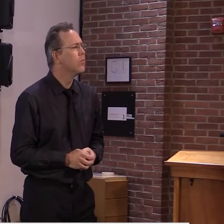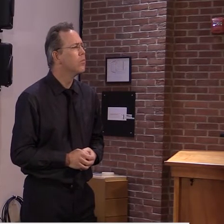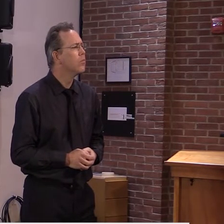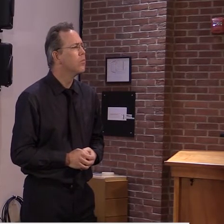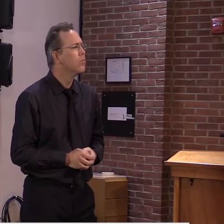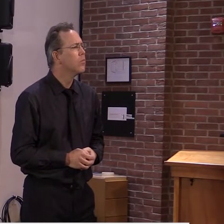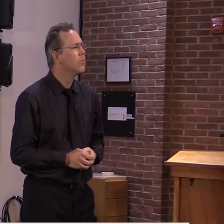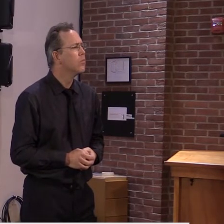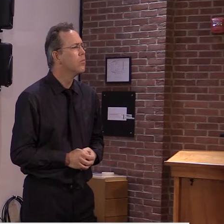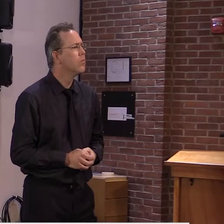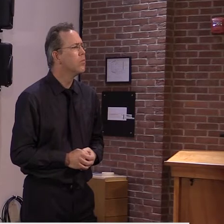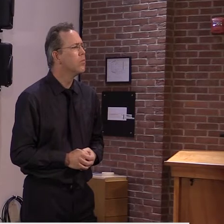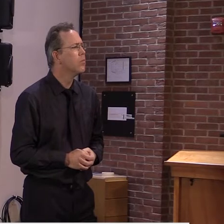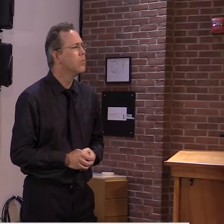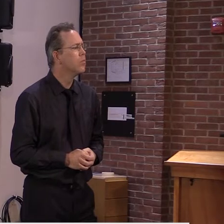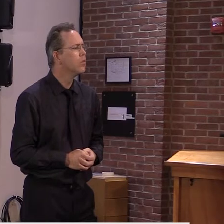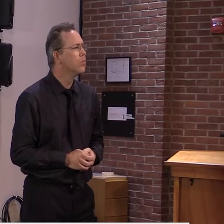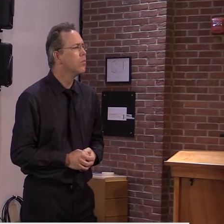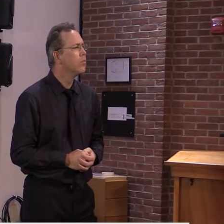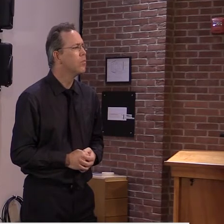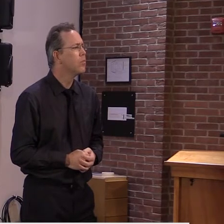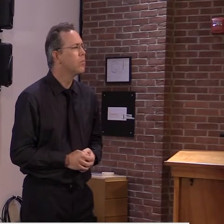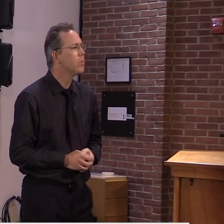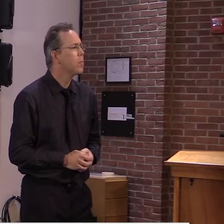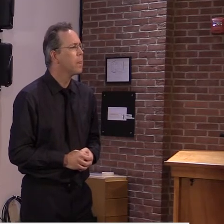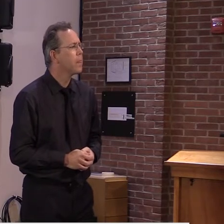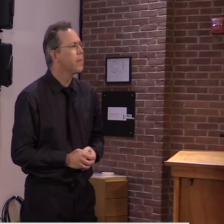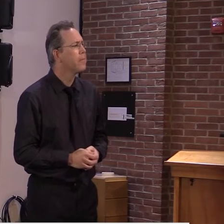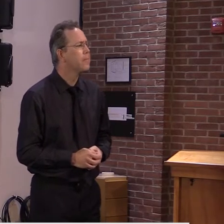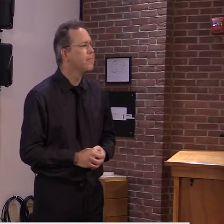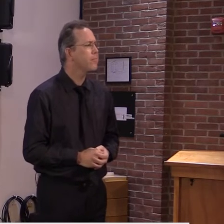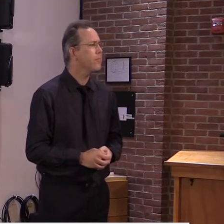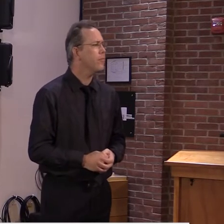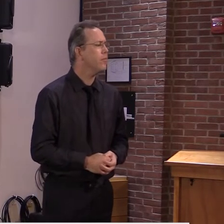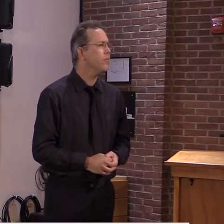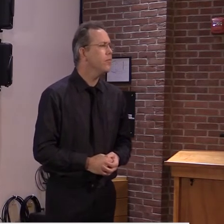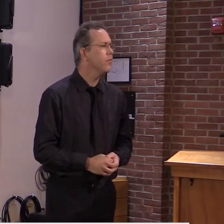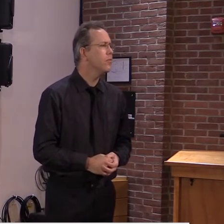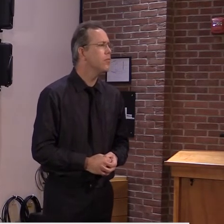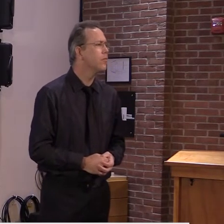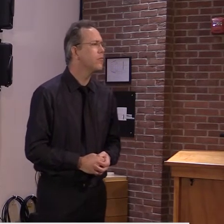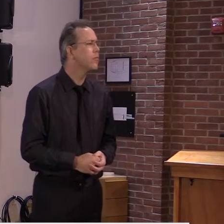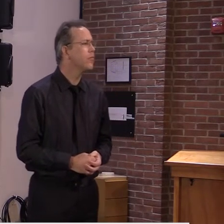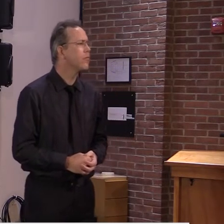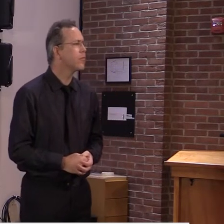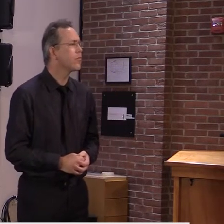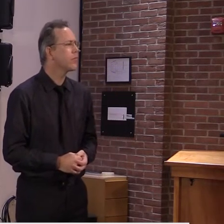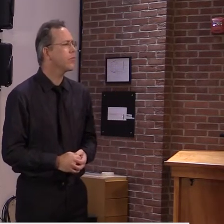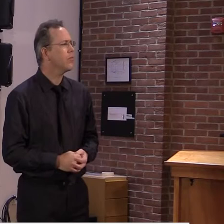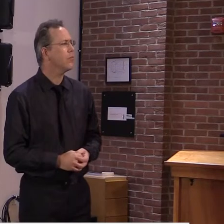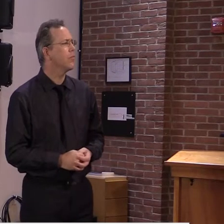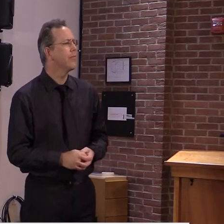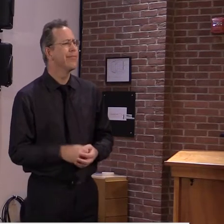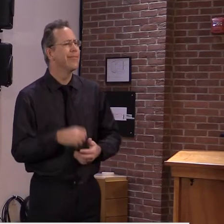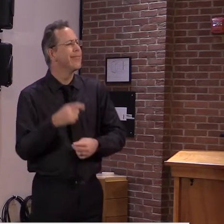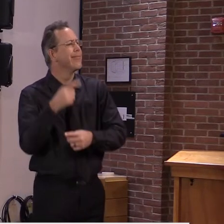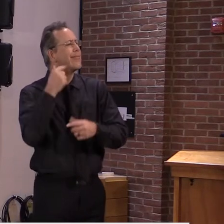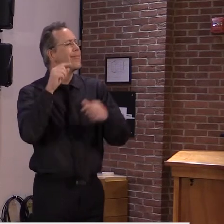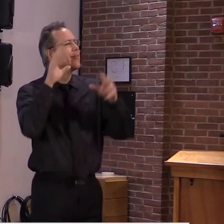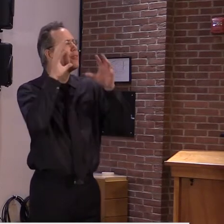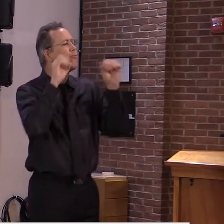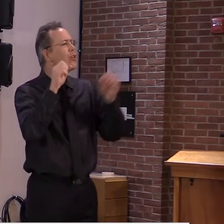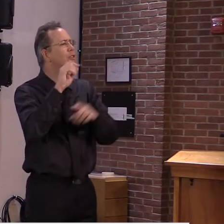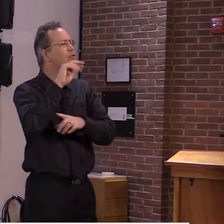package that Congress approved earlier this week. Governor, what's your reaction to sort of the state of things right now in Washington? Yeah, you know, that's